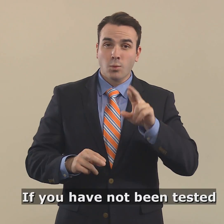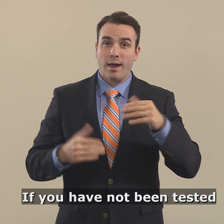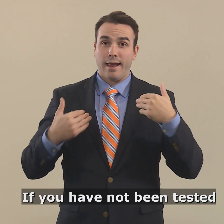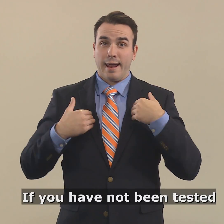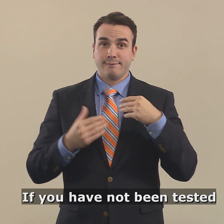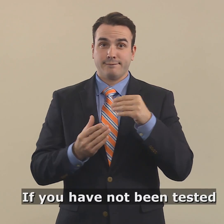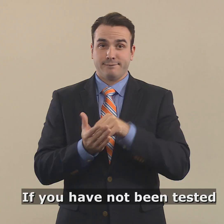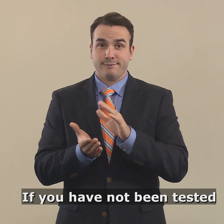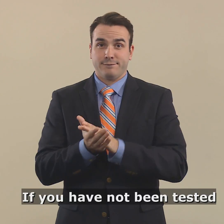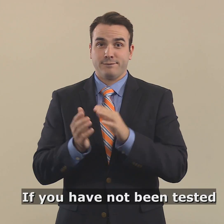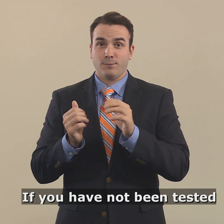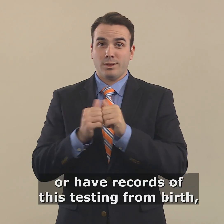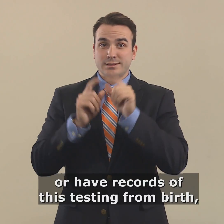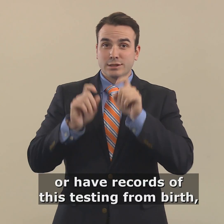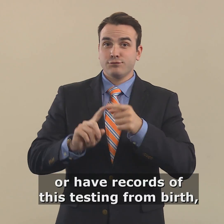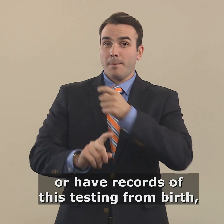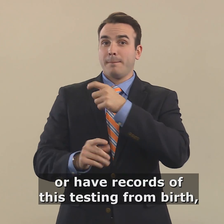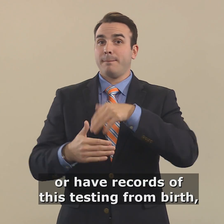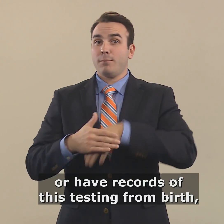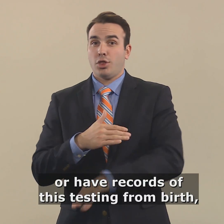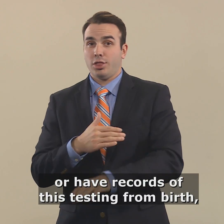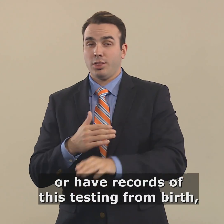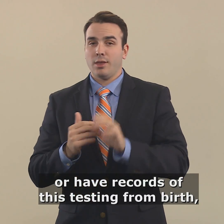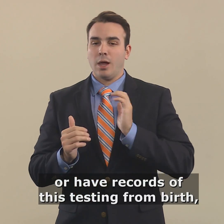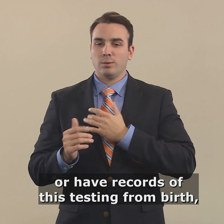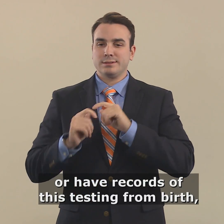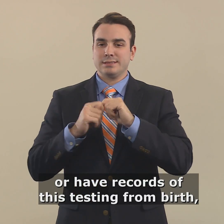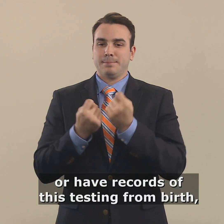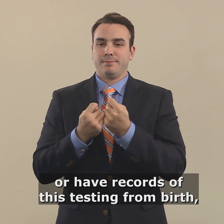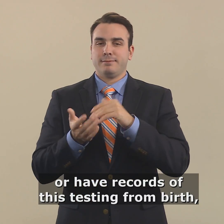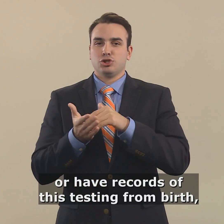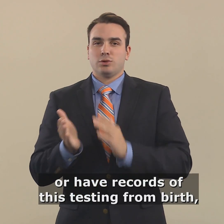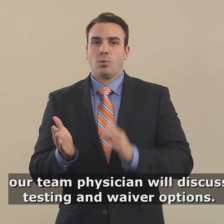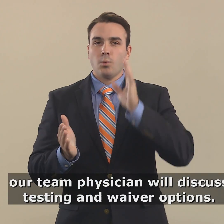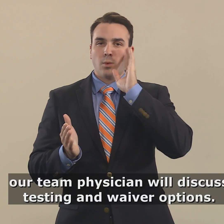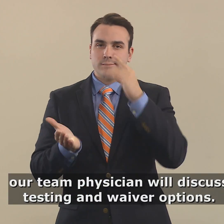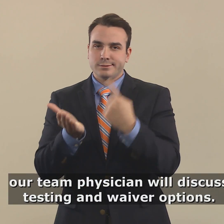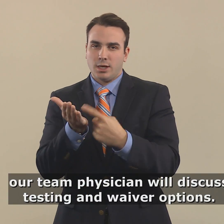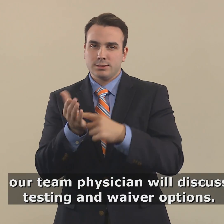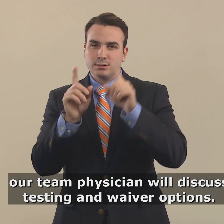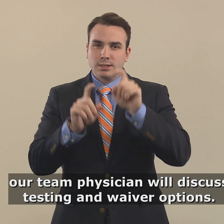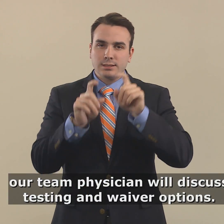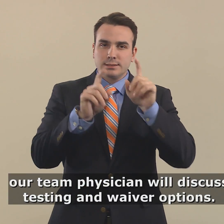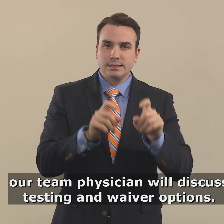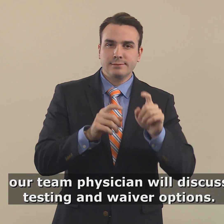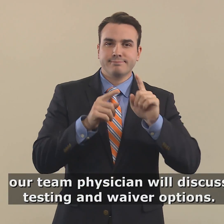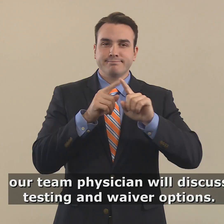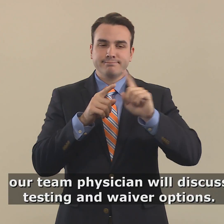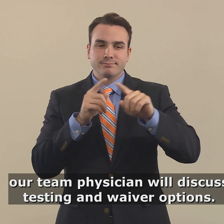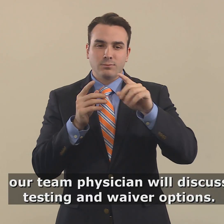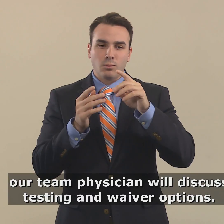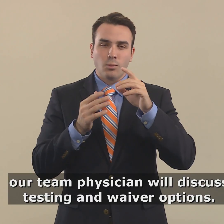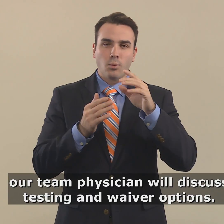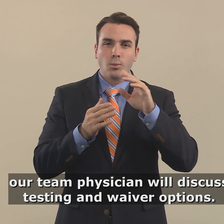If you have not been tested or have records of this testing from birth, our team physician will discuss testing and waiver